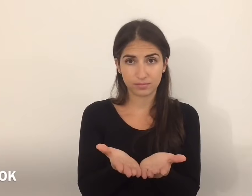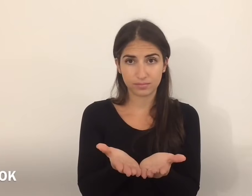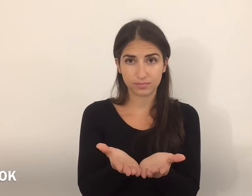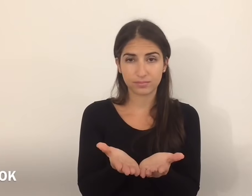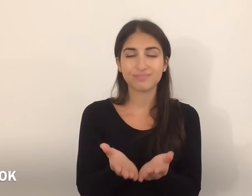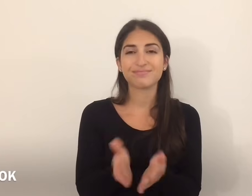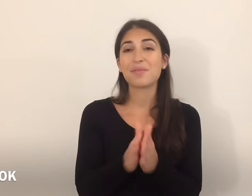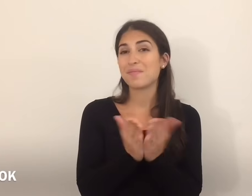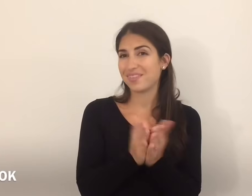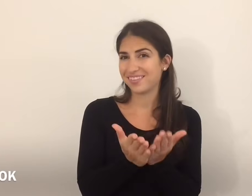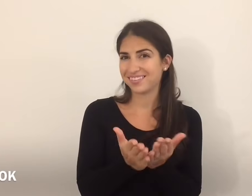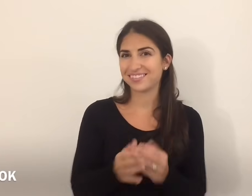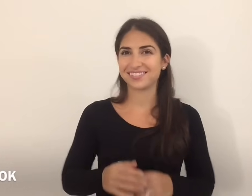That's the movement. Book.